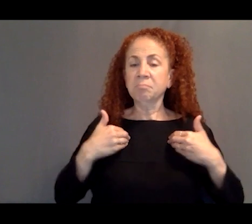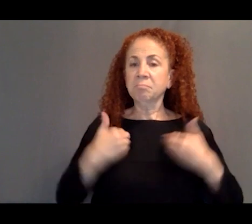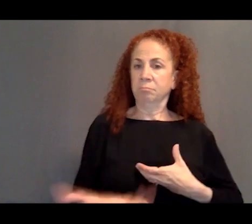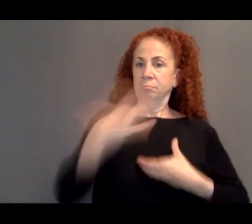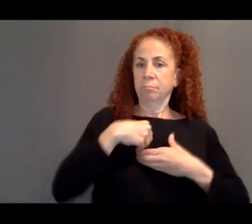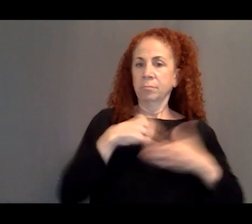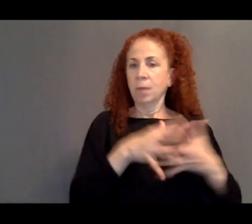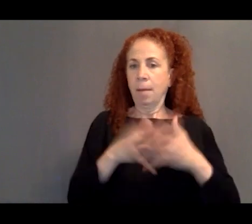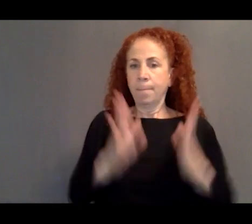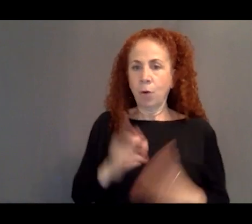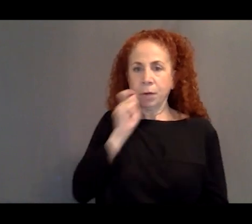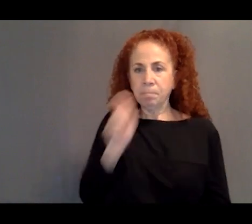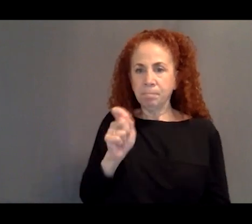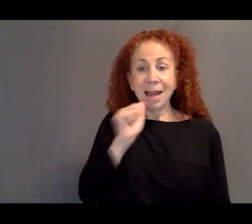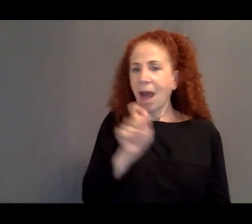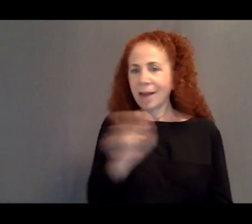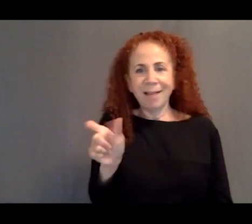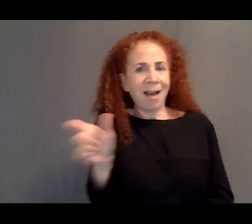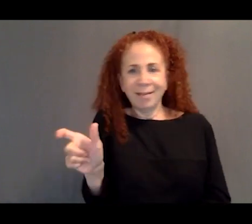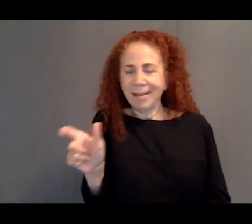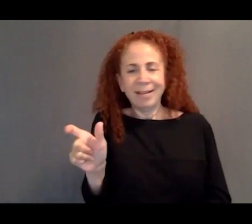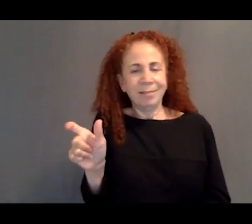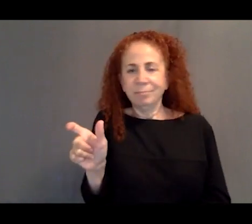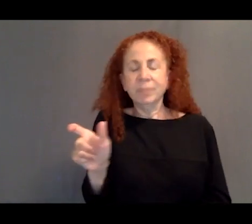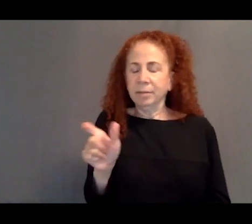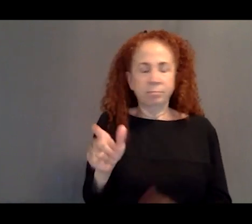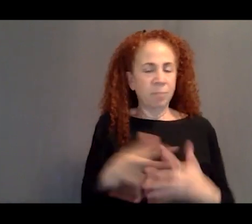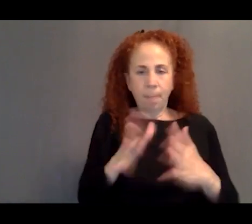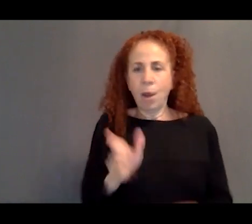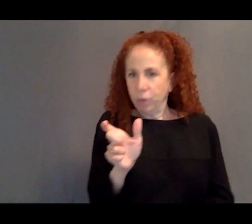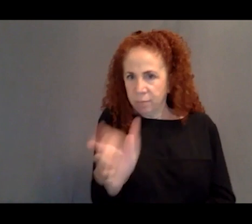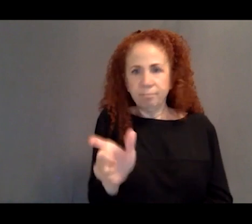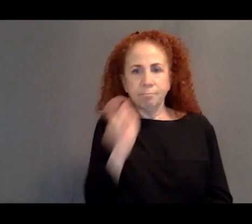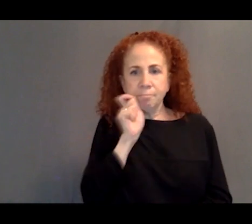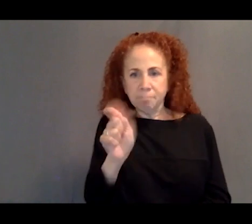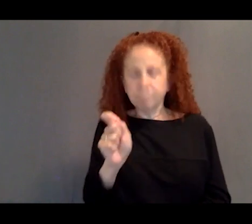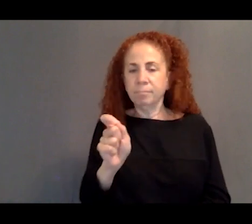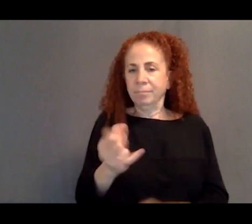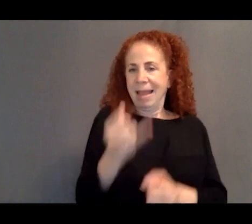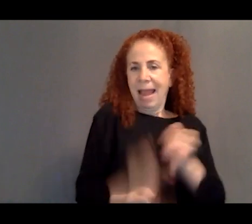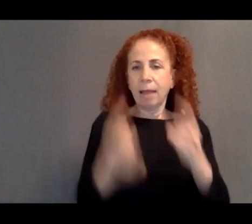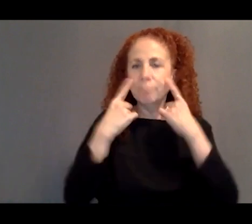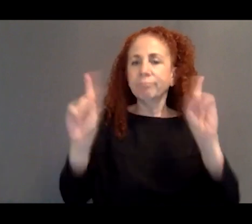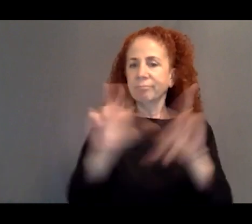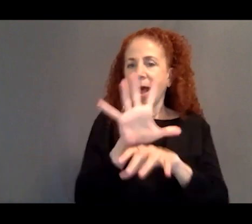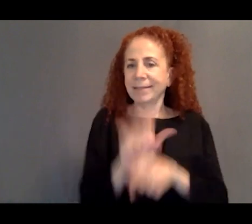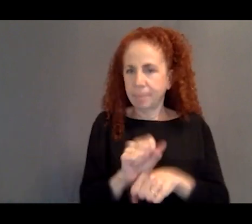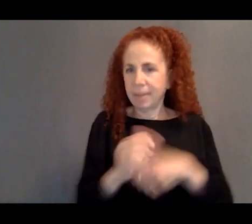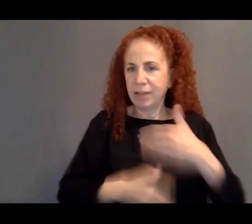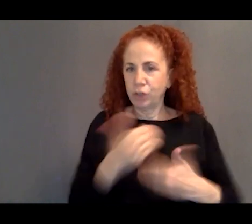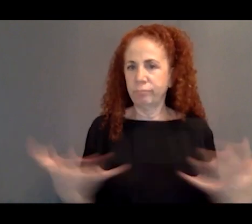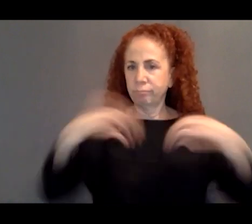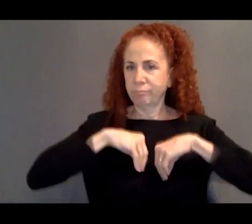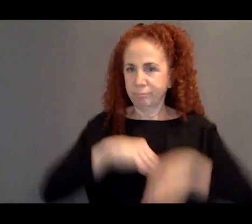American was the endpoint to a process of successful assimilation. So later on,